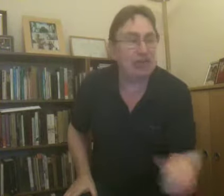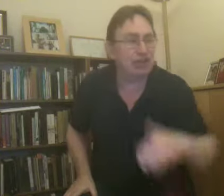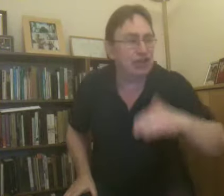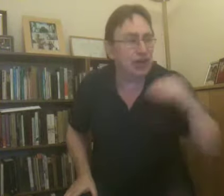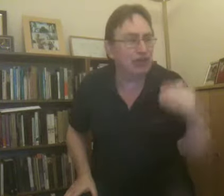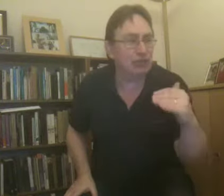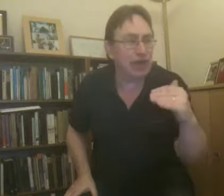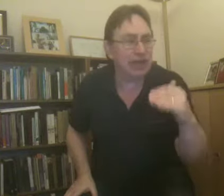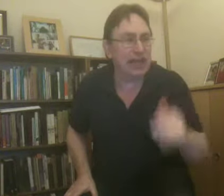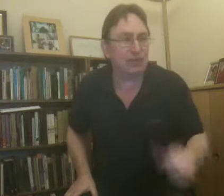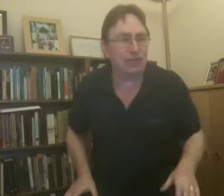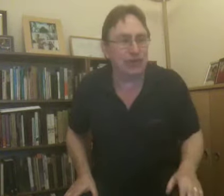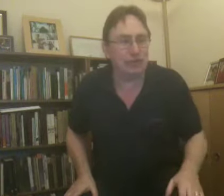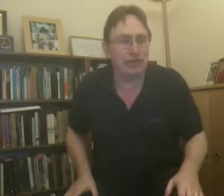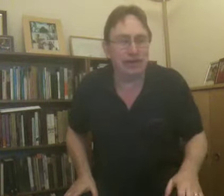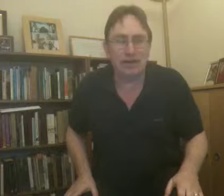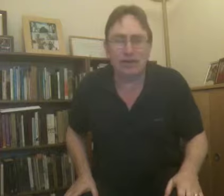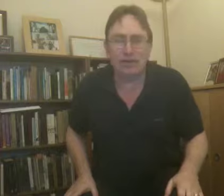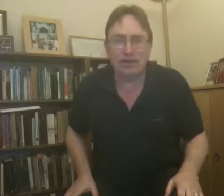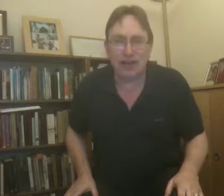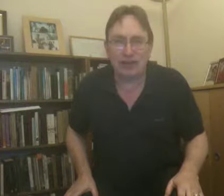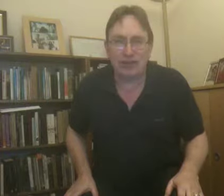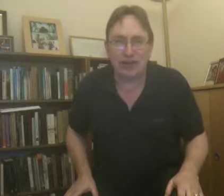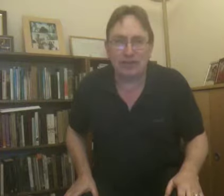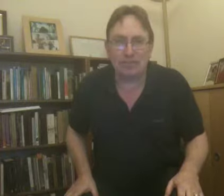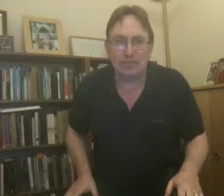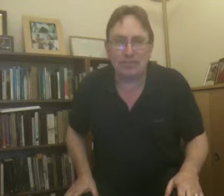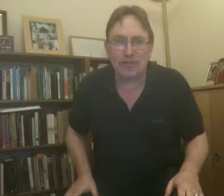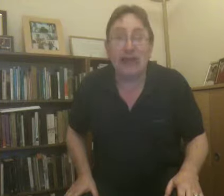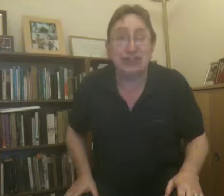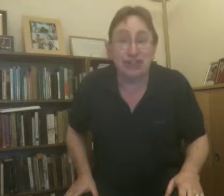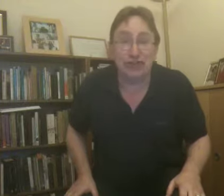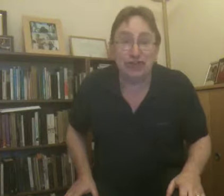that she goes from that encounter satisfied. And she does.